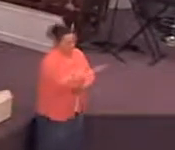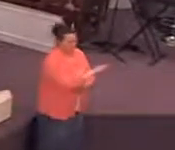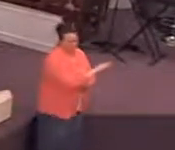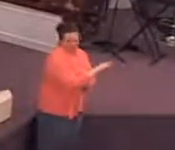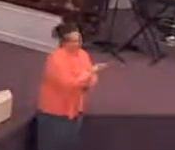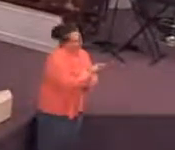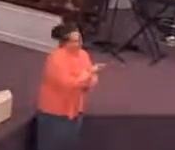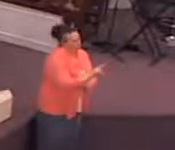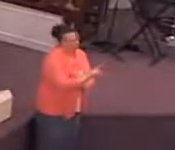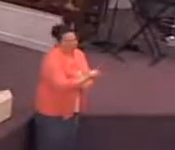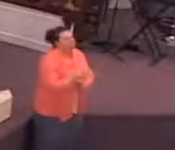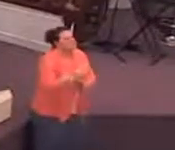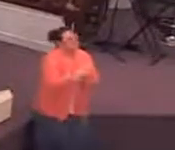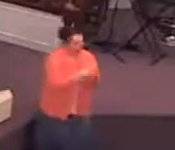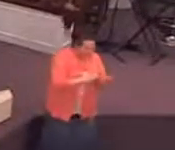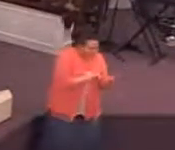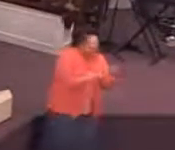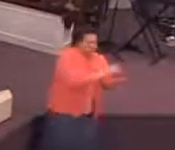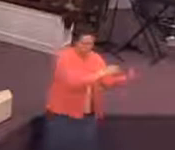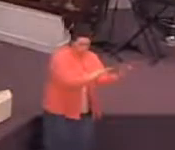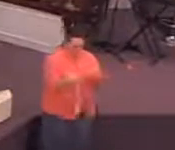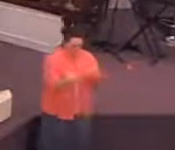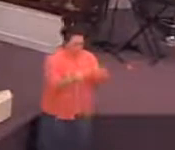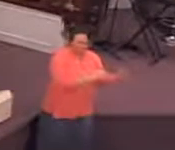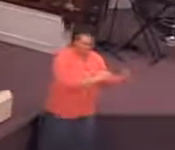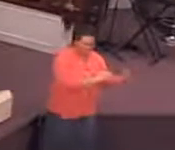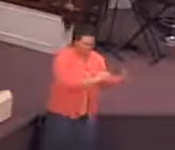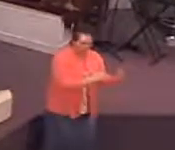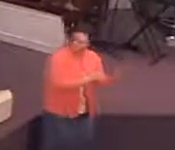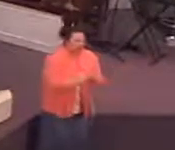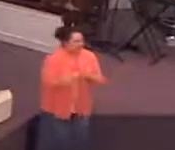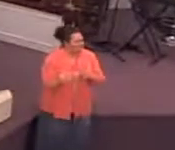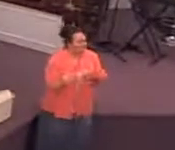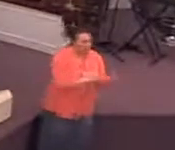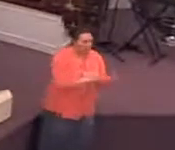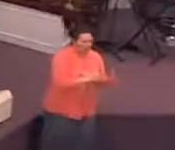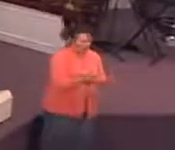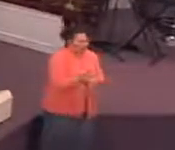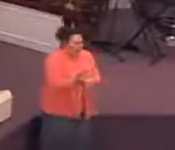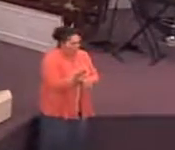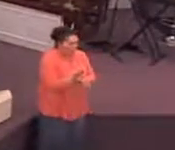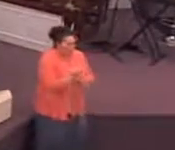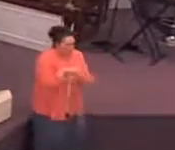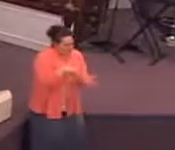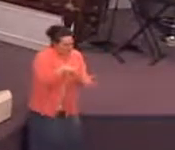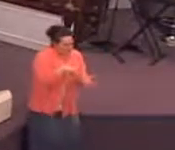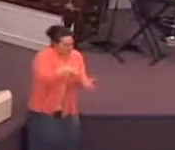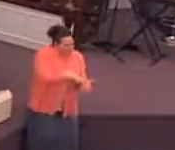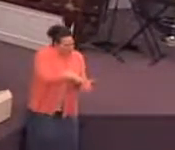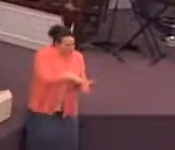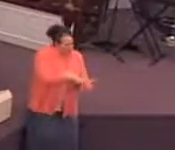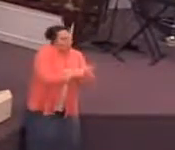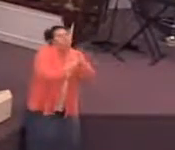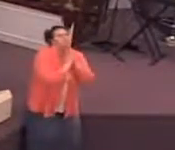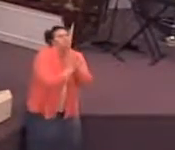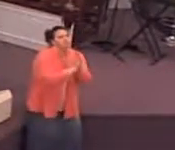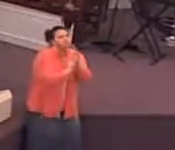a spiritual warfare. This is one that's going to be fought on our knees in intercessions.